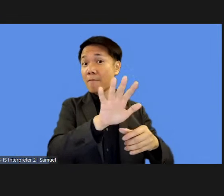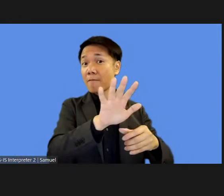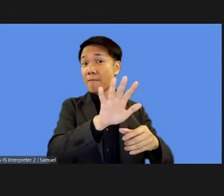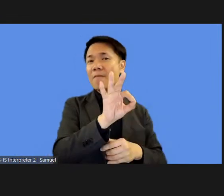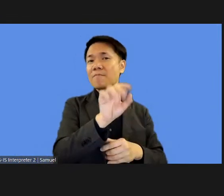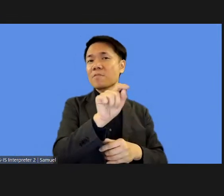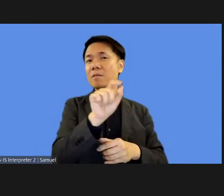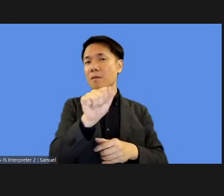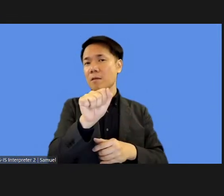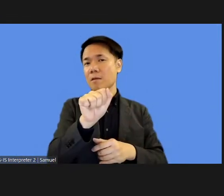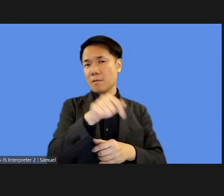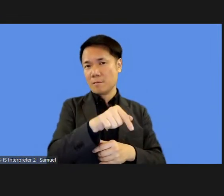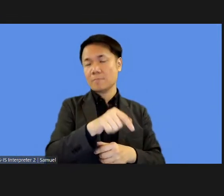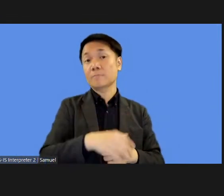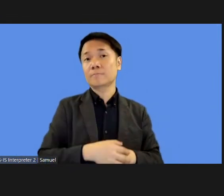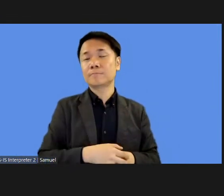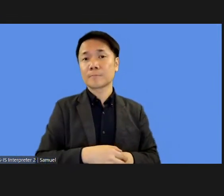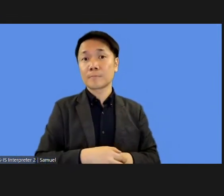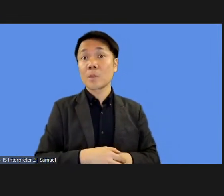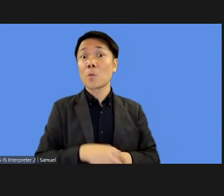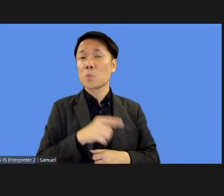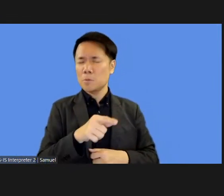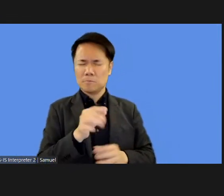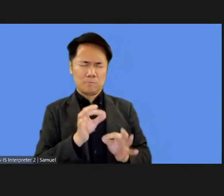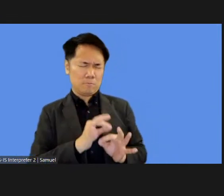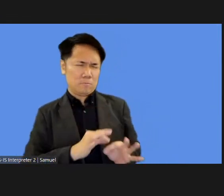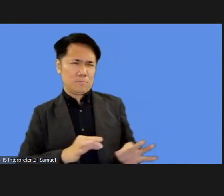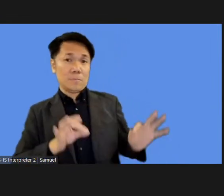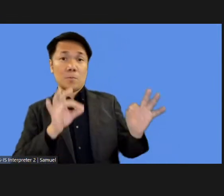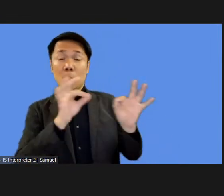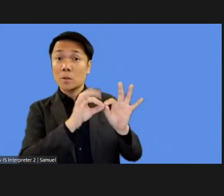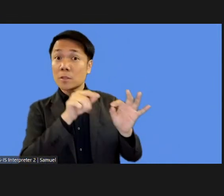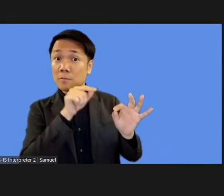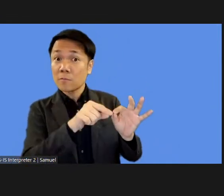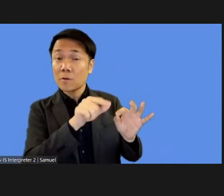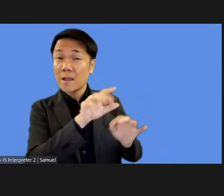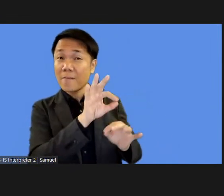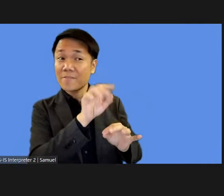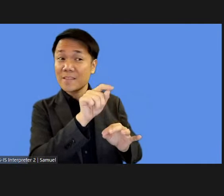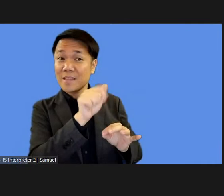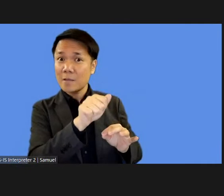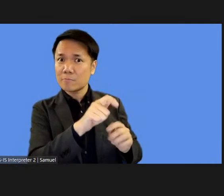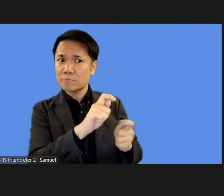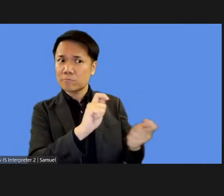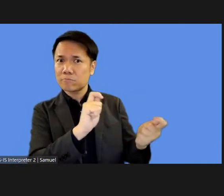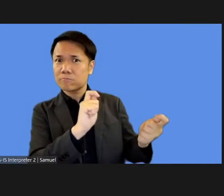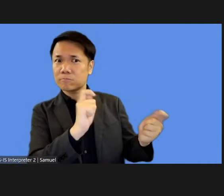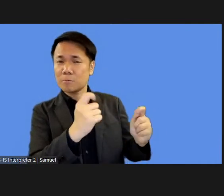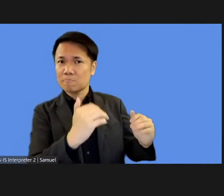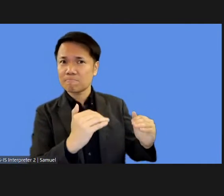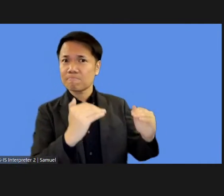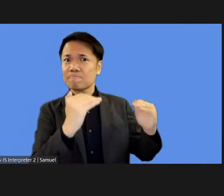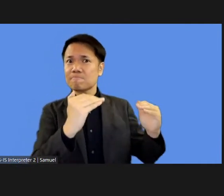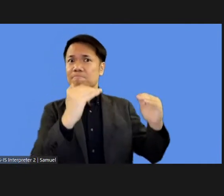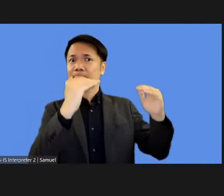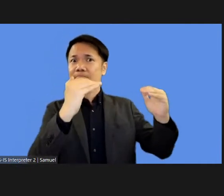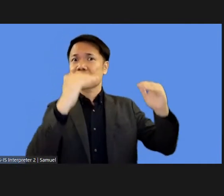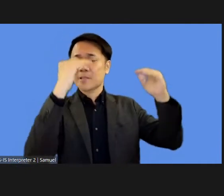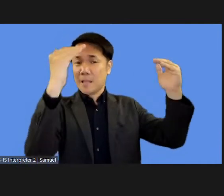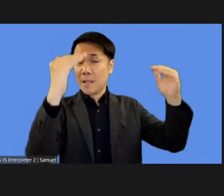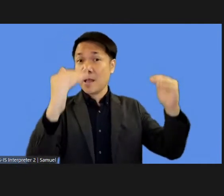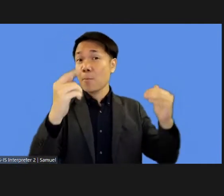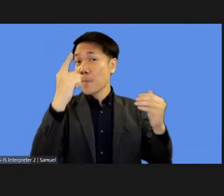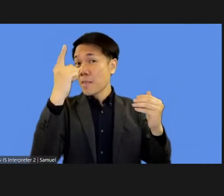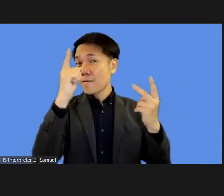which really are game-changing for Africa, deliver the infrastructure we need, and not forgetting the aspects of human capital and